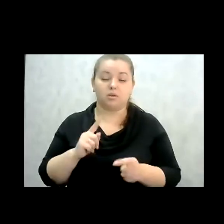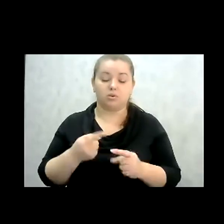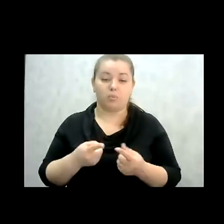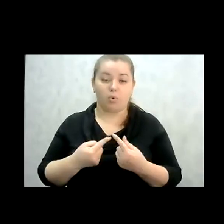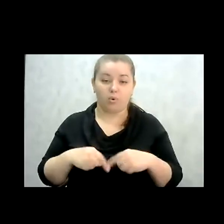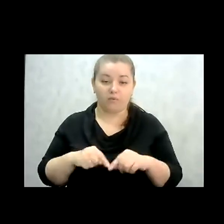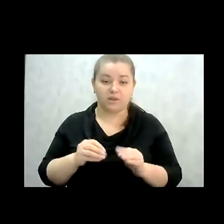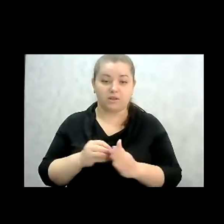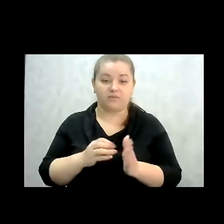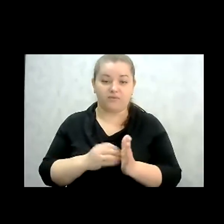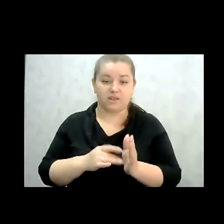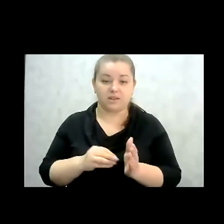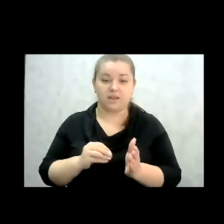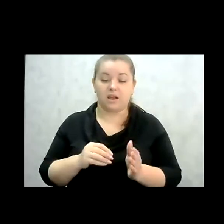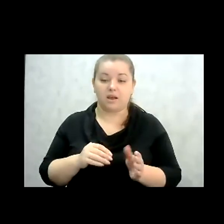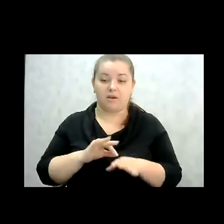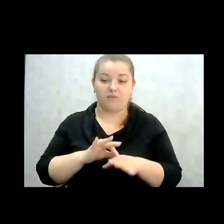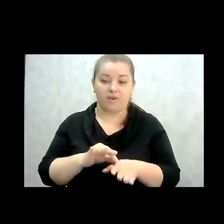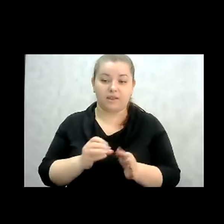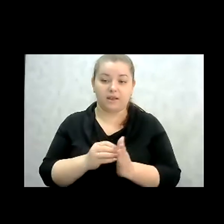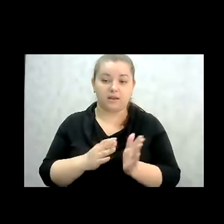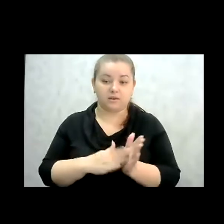Administrations are reorganized.